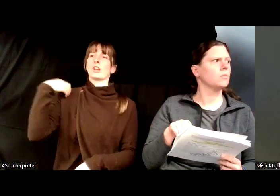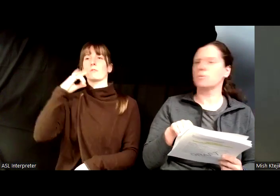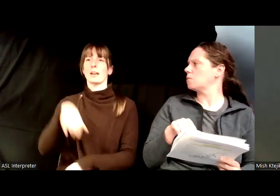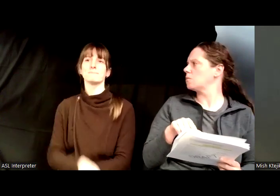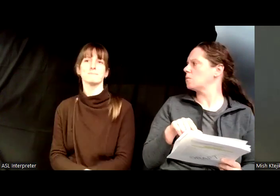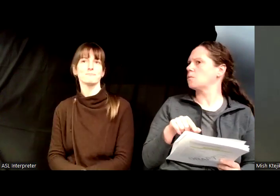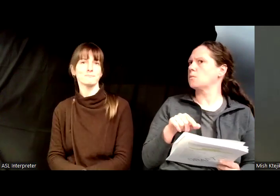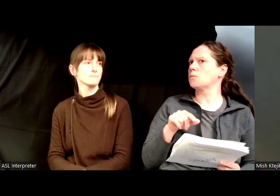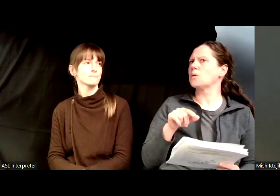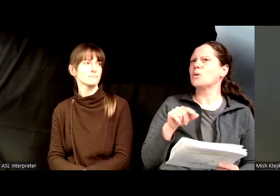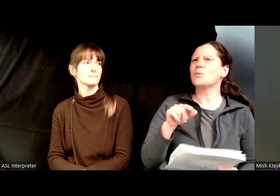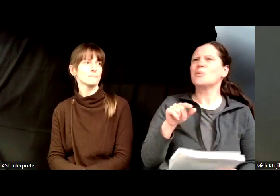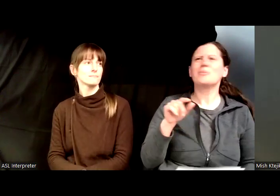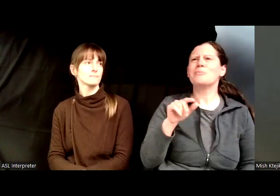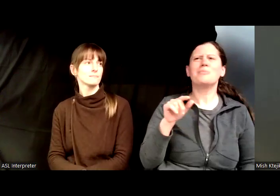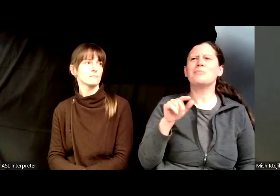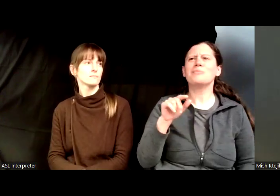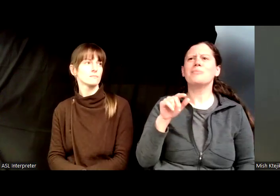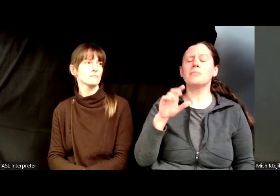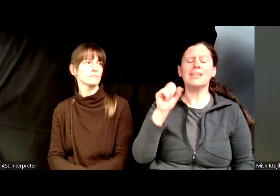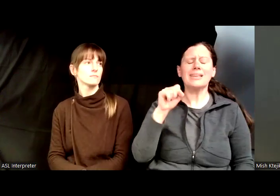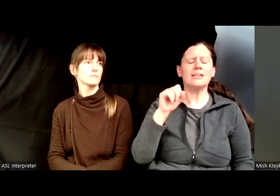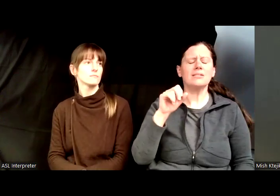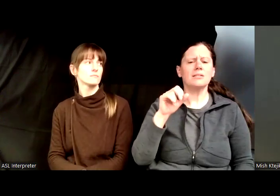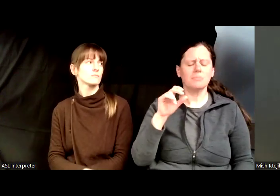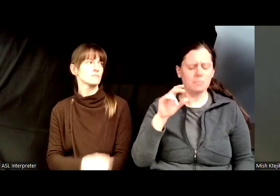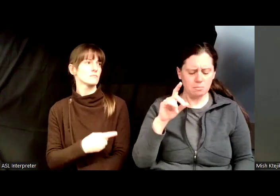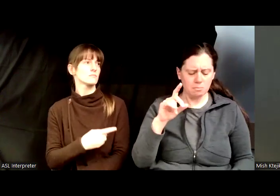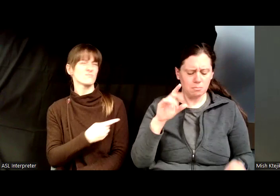And Colleen has a question, possible question about that.